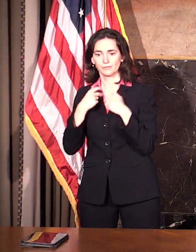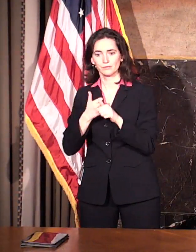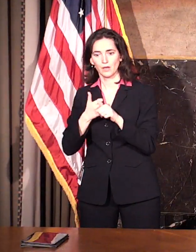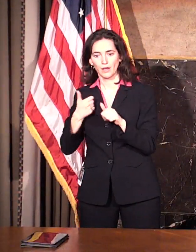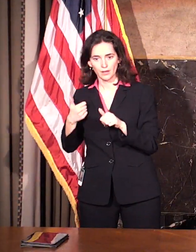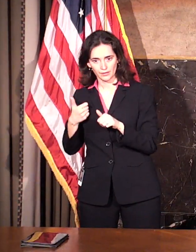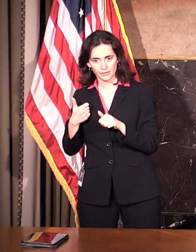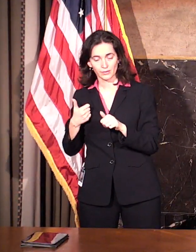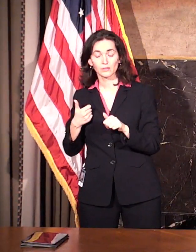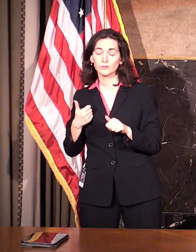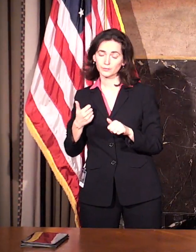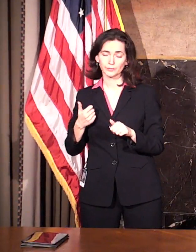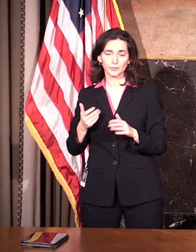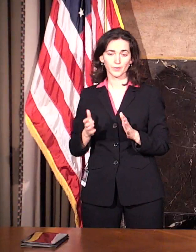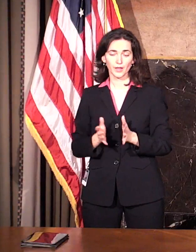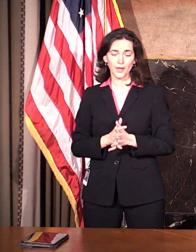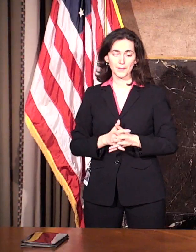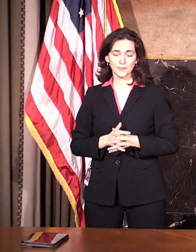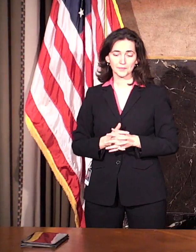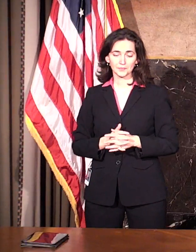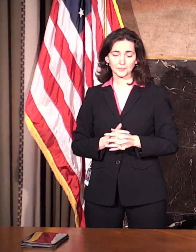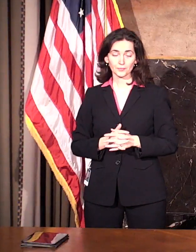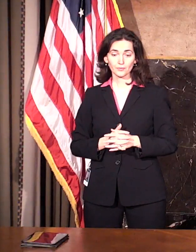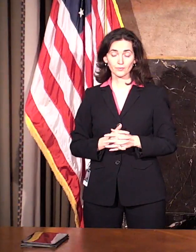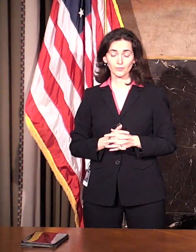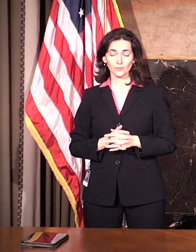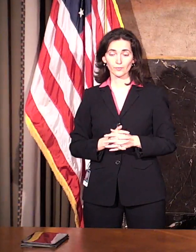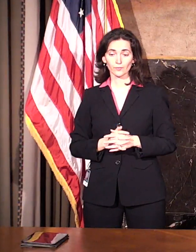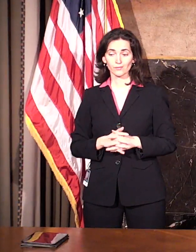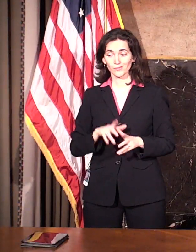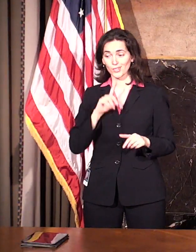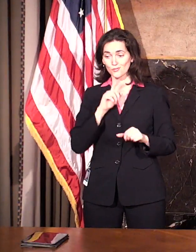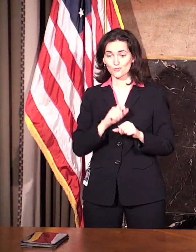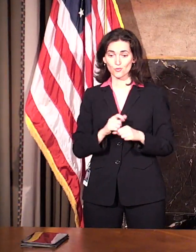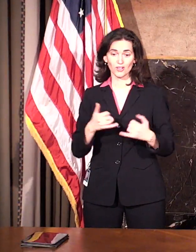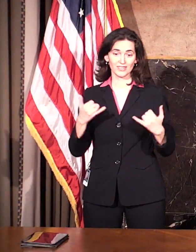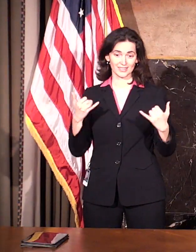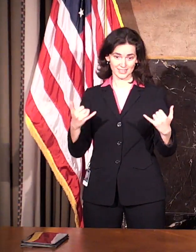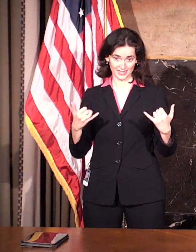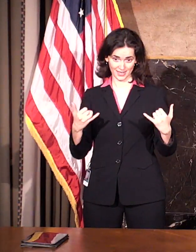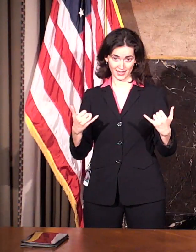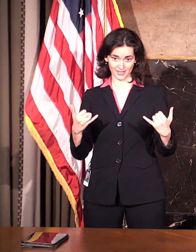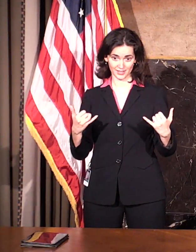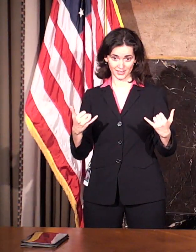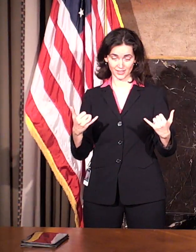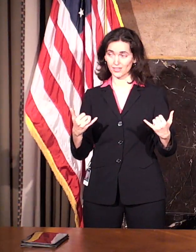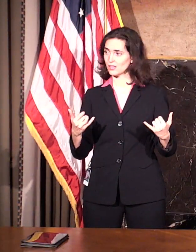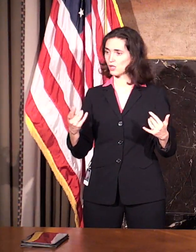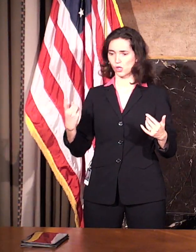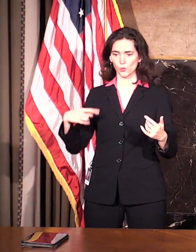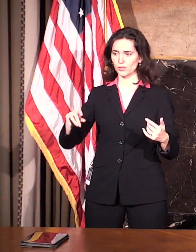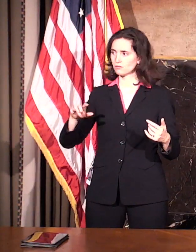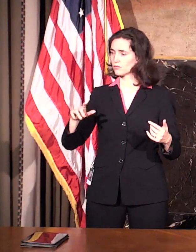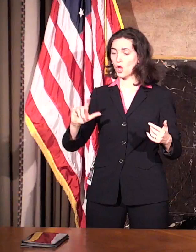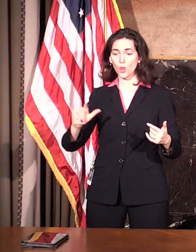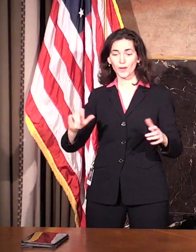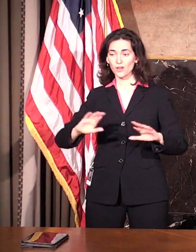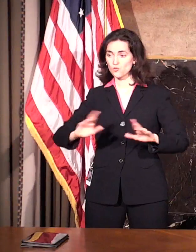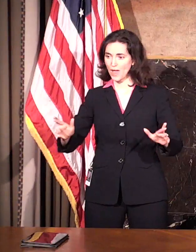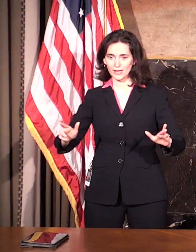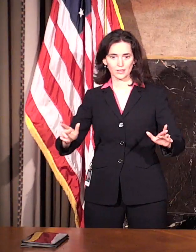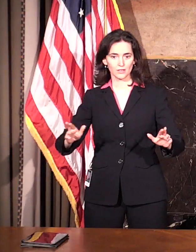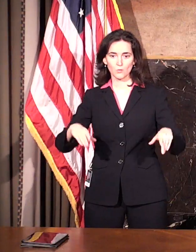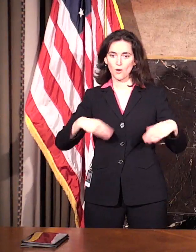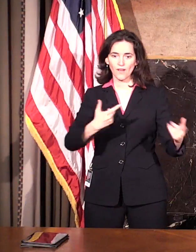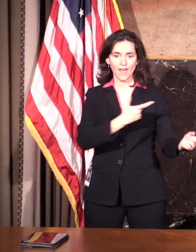There's no question that we, even today, have much more capacity to deliver vaccine in Louisiana than we have supply.